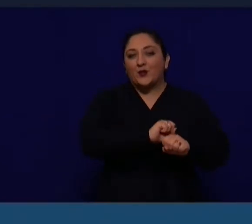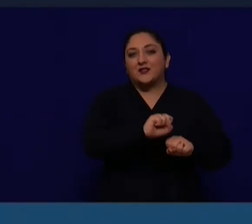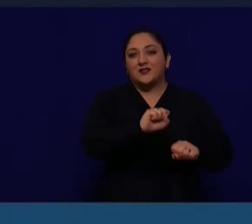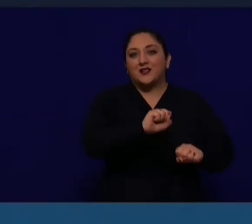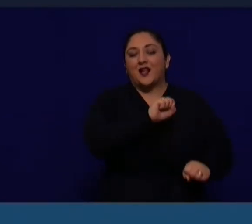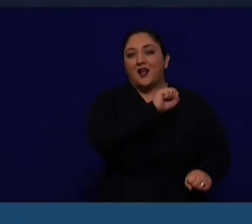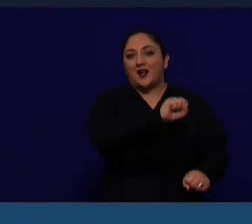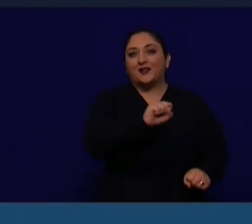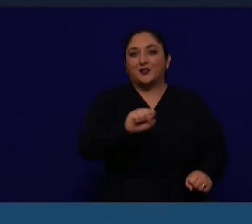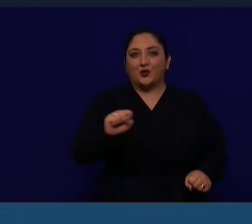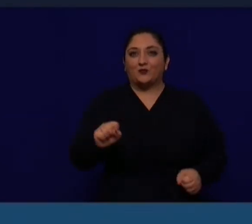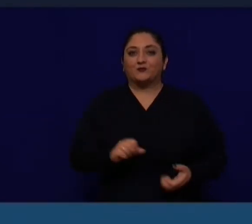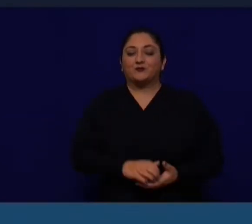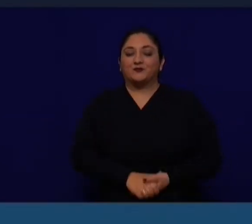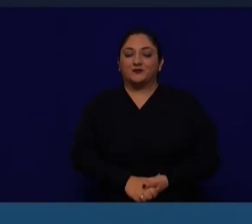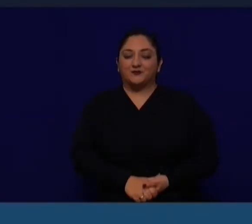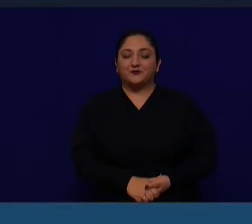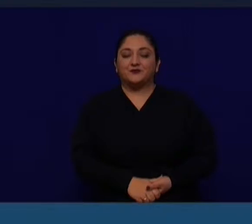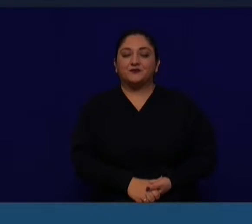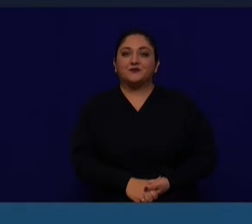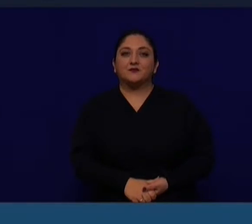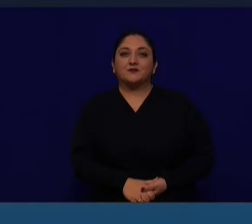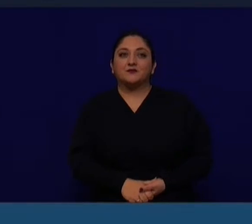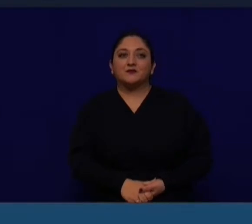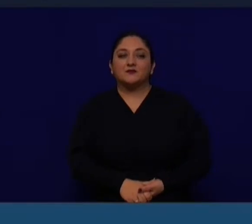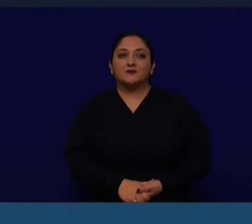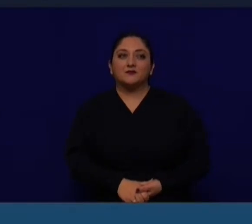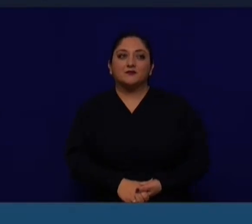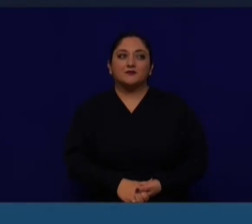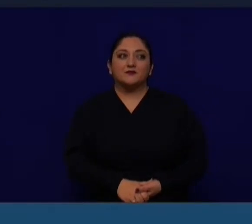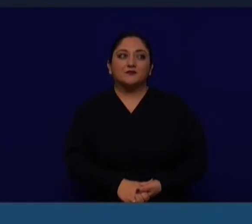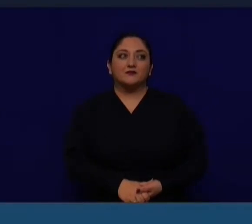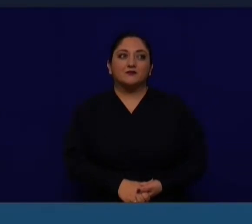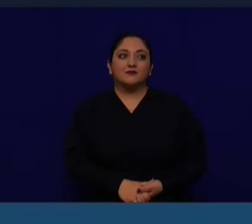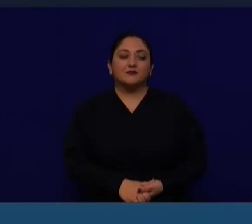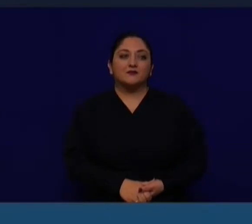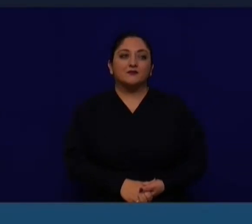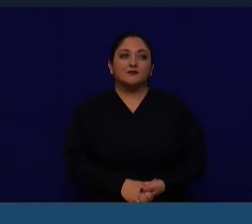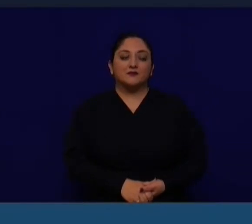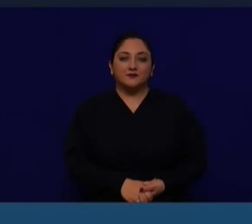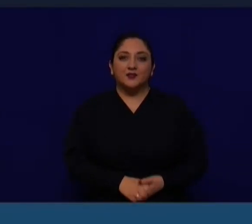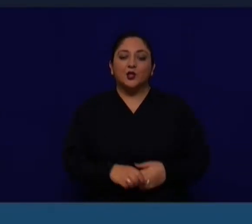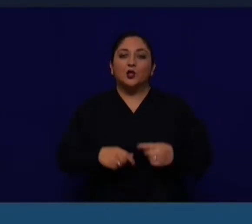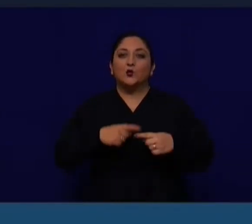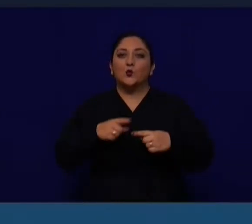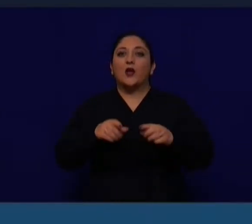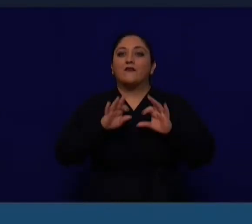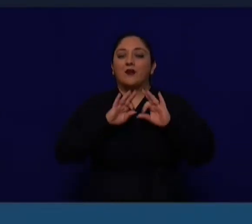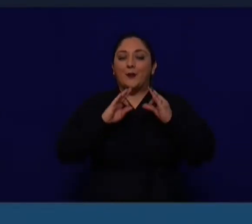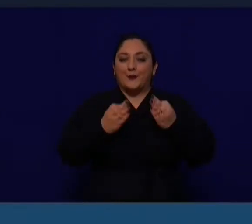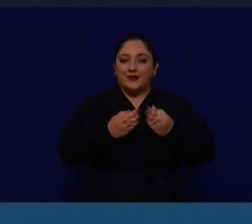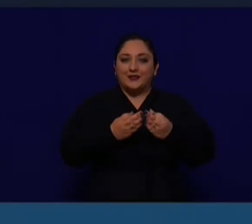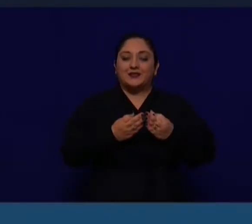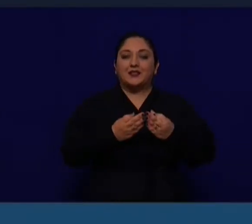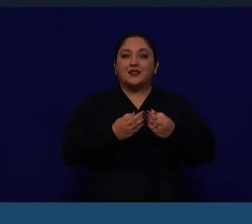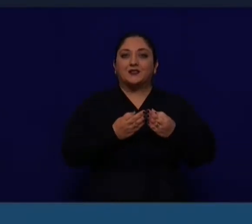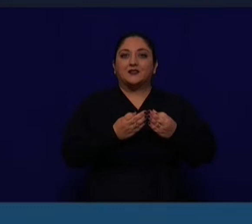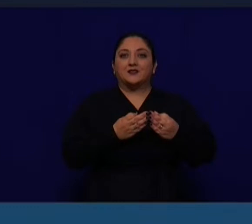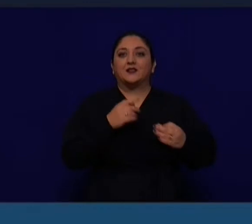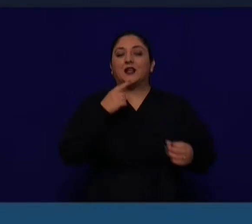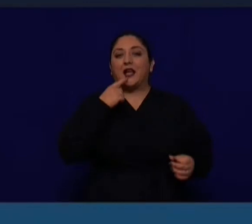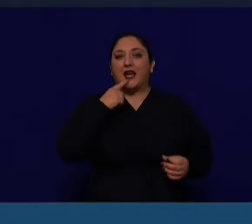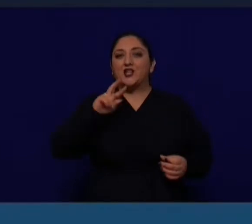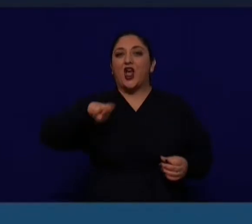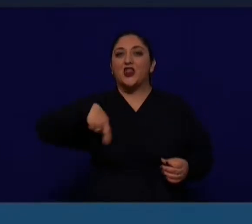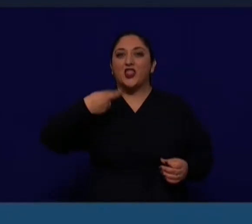aħna nkunu rajna li hu l-aħjar li jingħataw. Fuq il-households, minn dejjem konna ngħidu